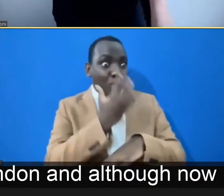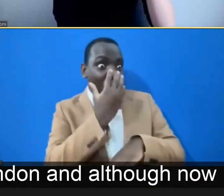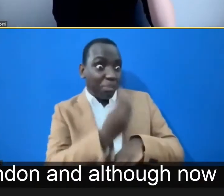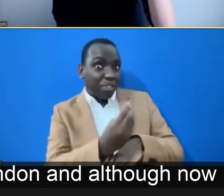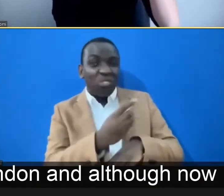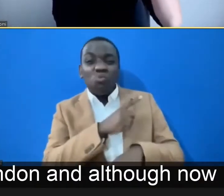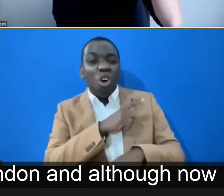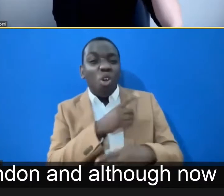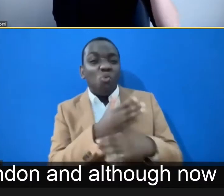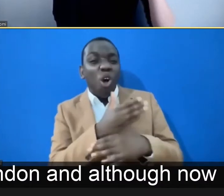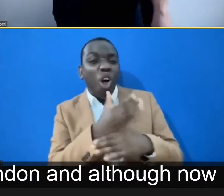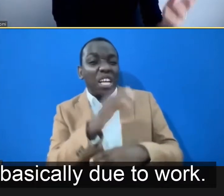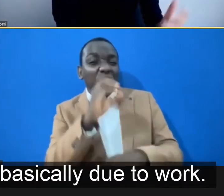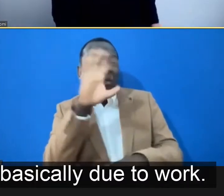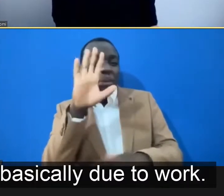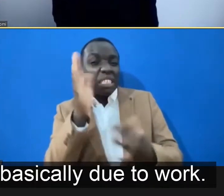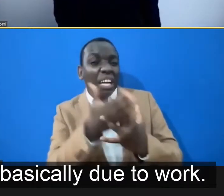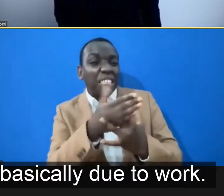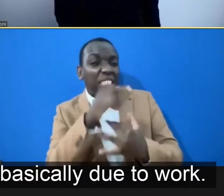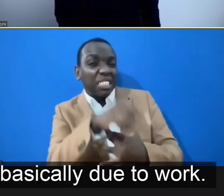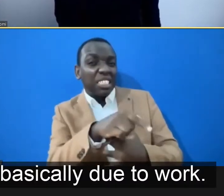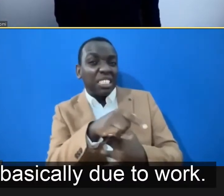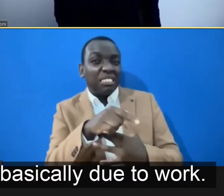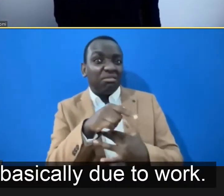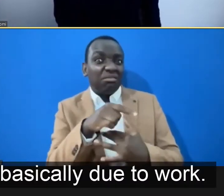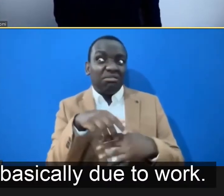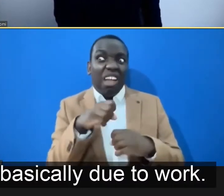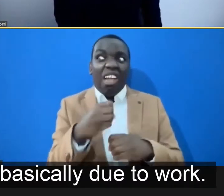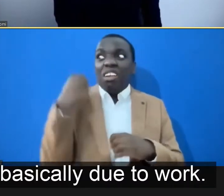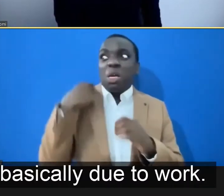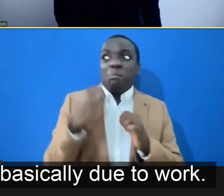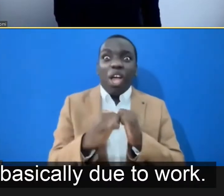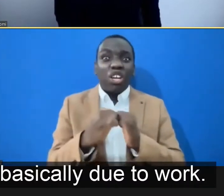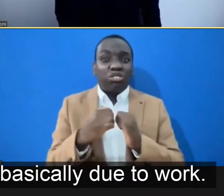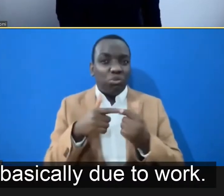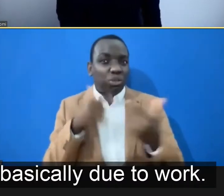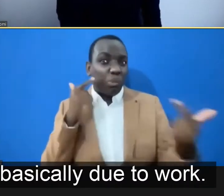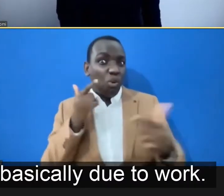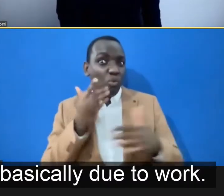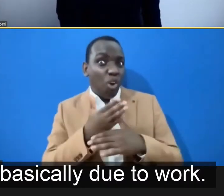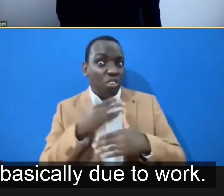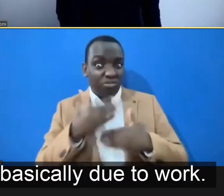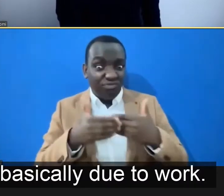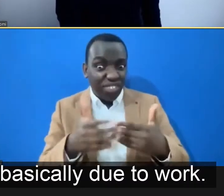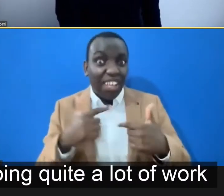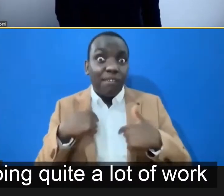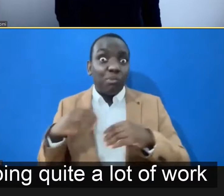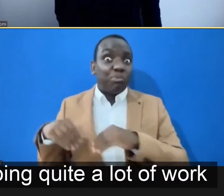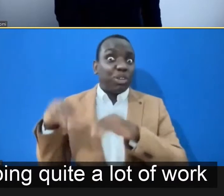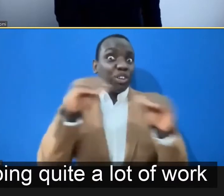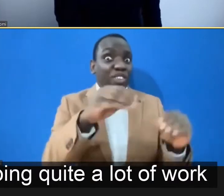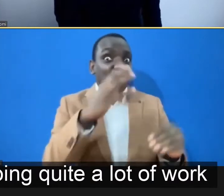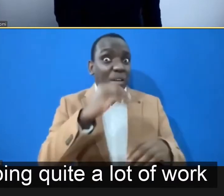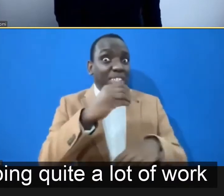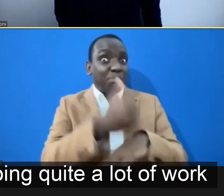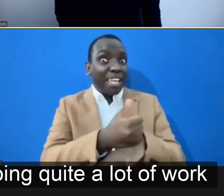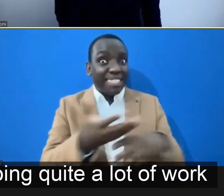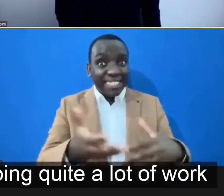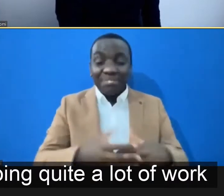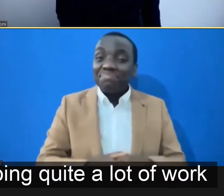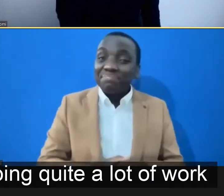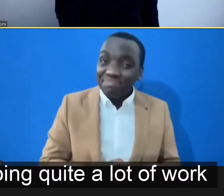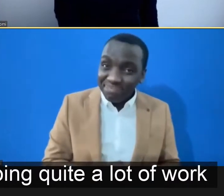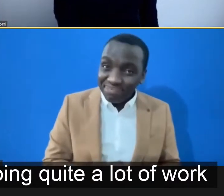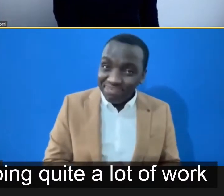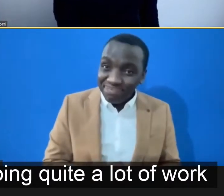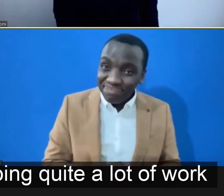London, and although I am now based in Wolverhampton, that is basically due to work. And it's because I